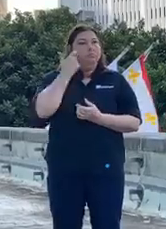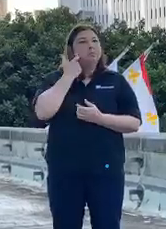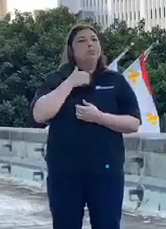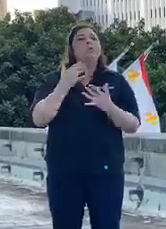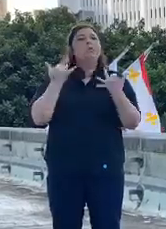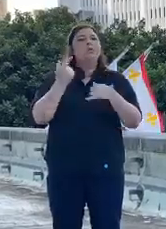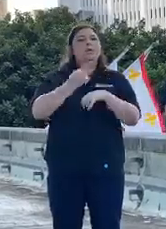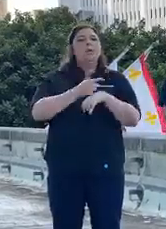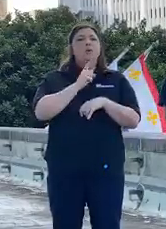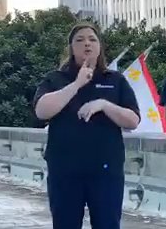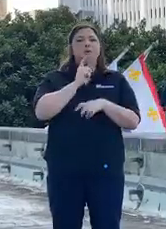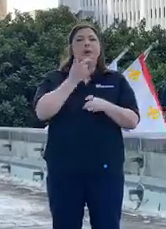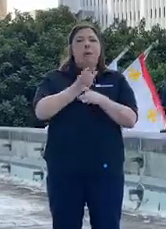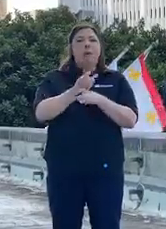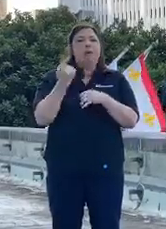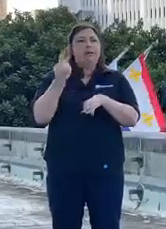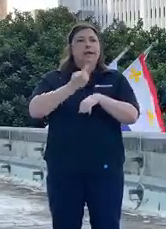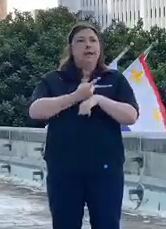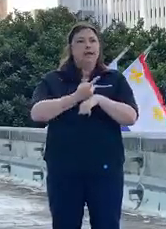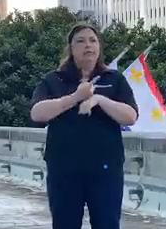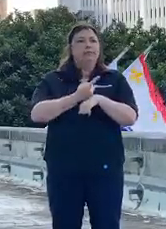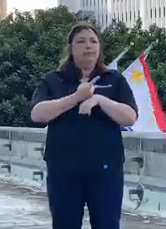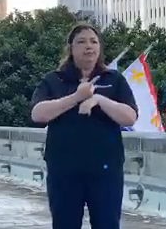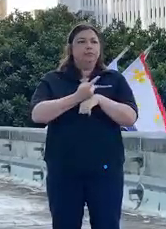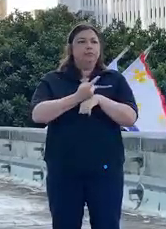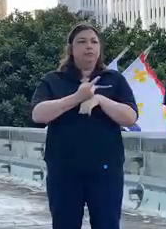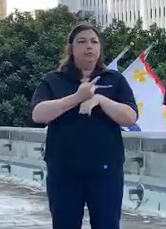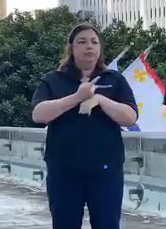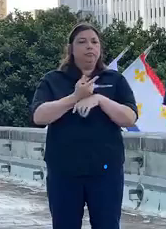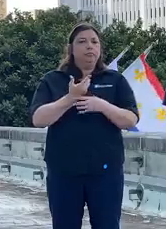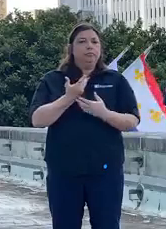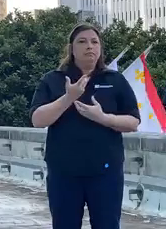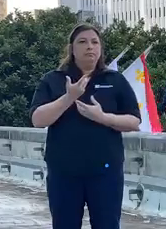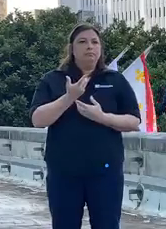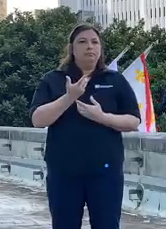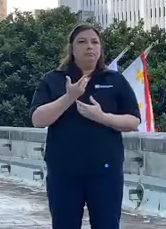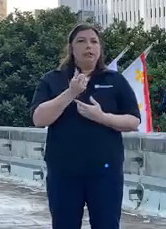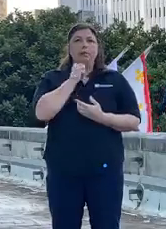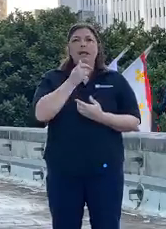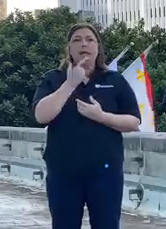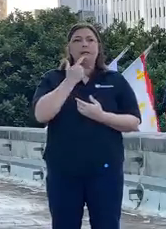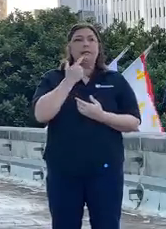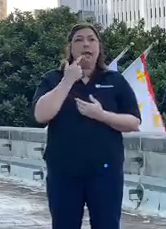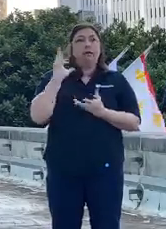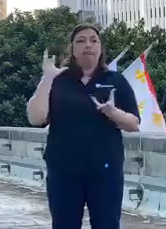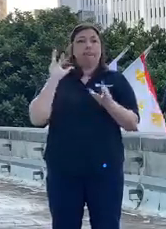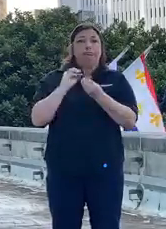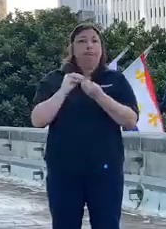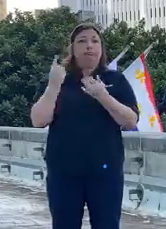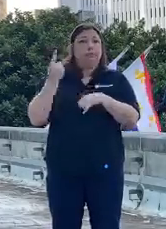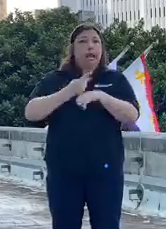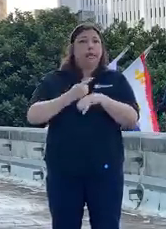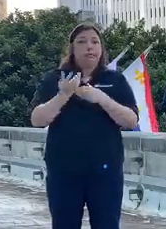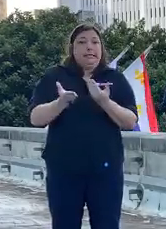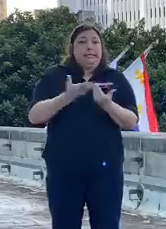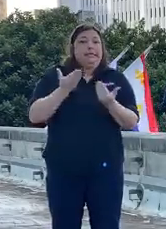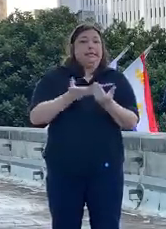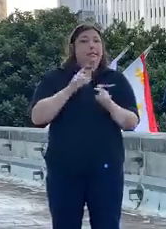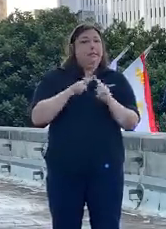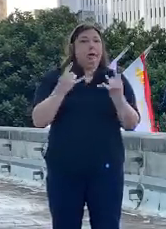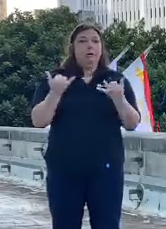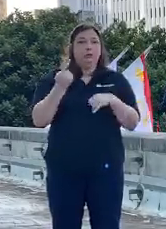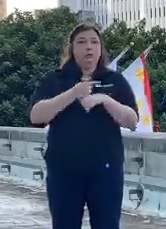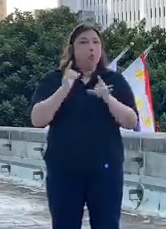today was a very hard day. Not that any of them have been easy, but very